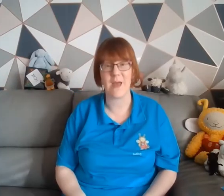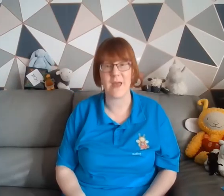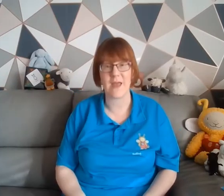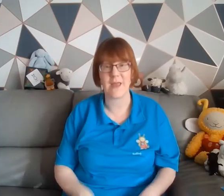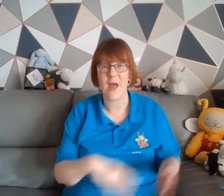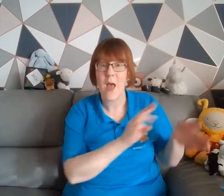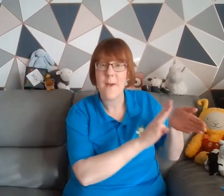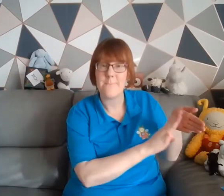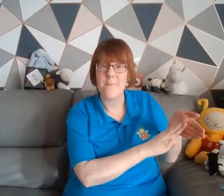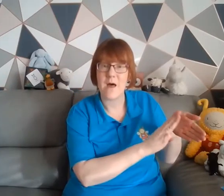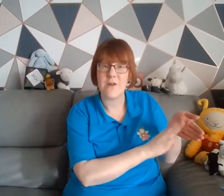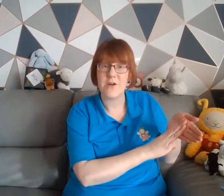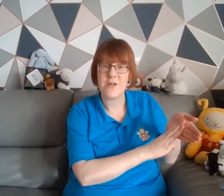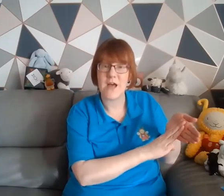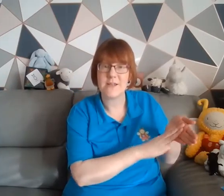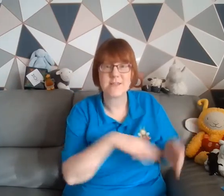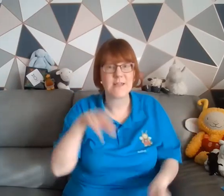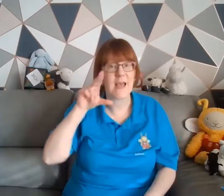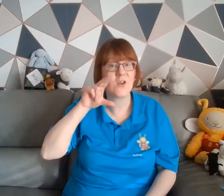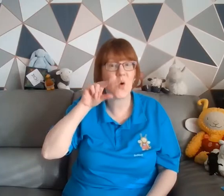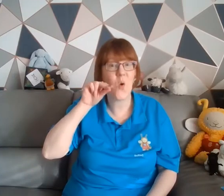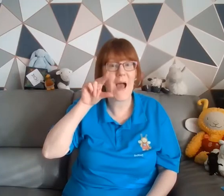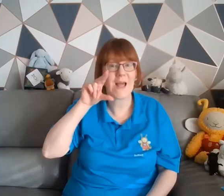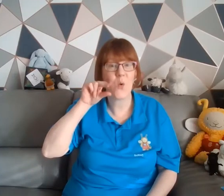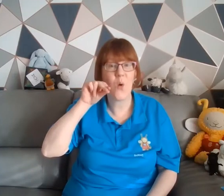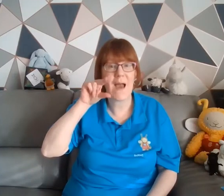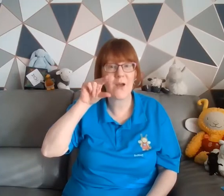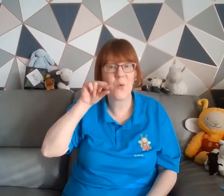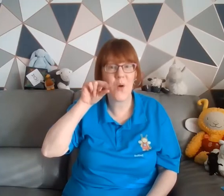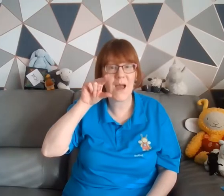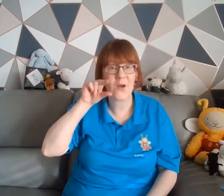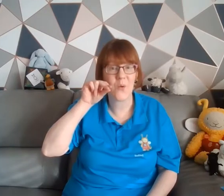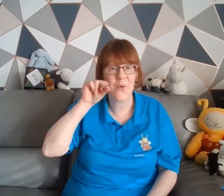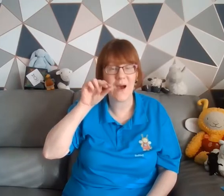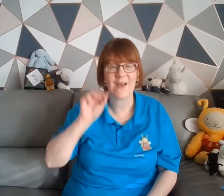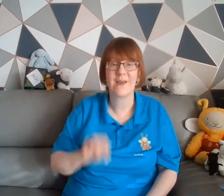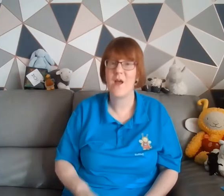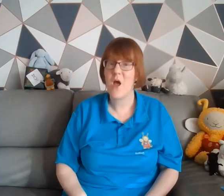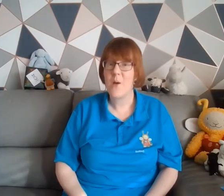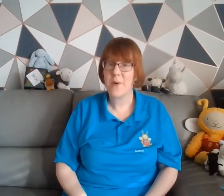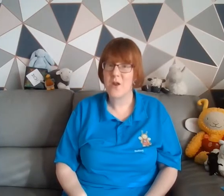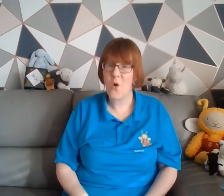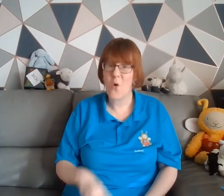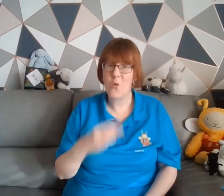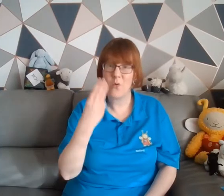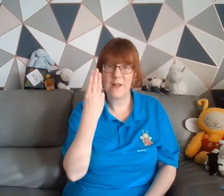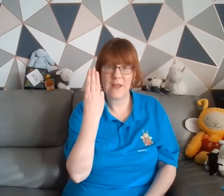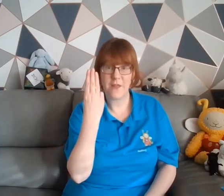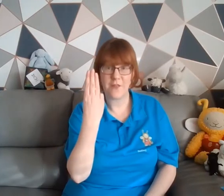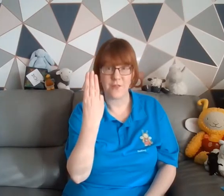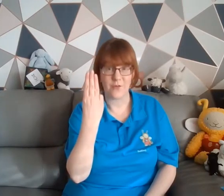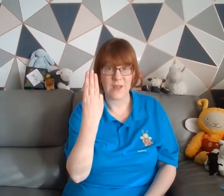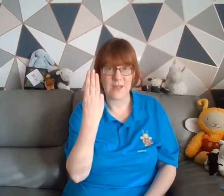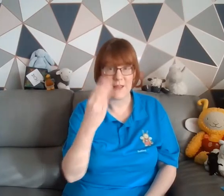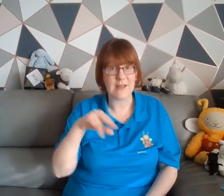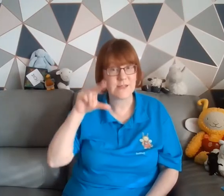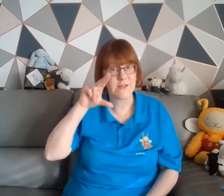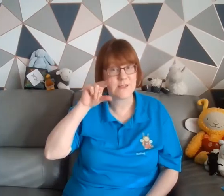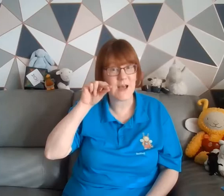away. Mother duck said, quack, quack, quack, quack. But only three little